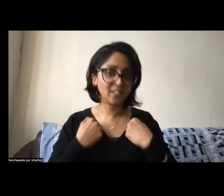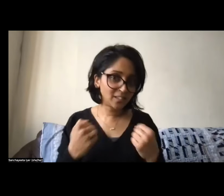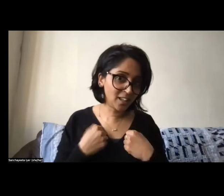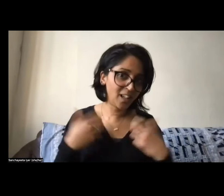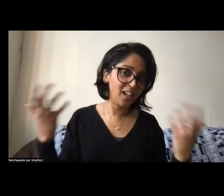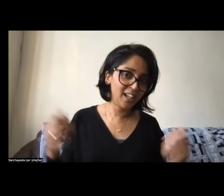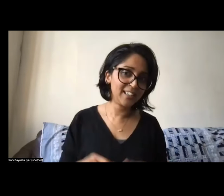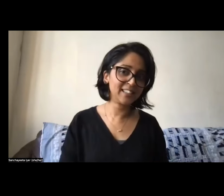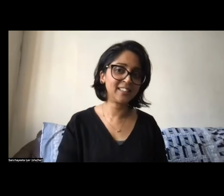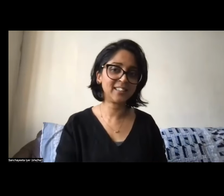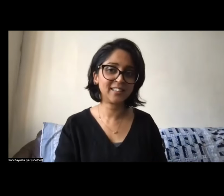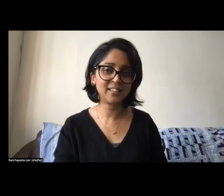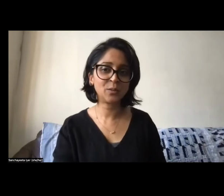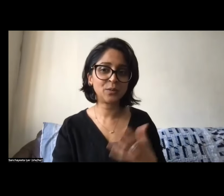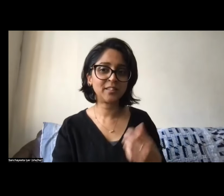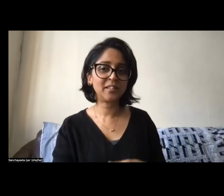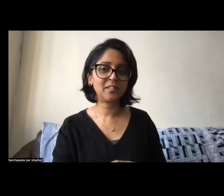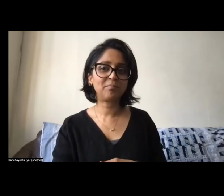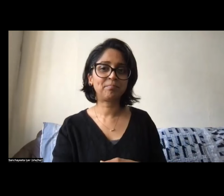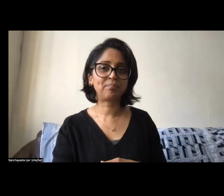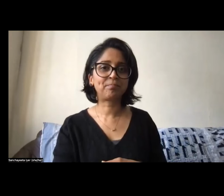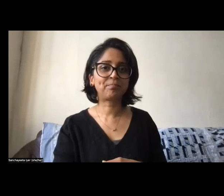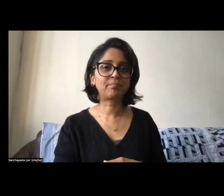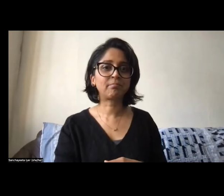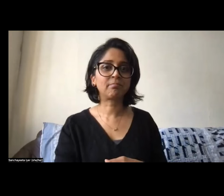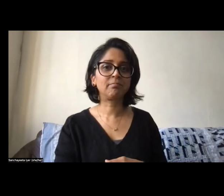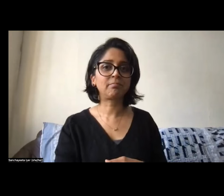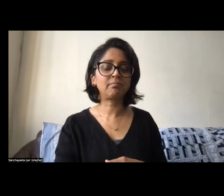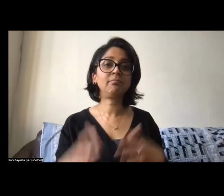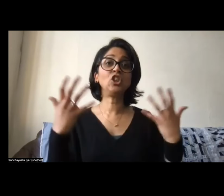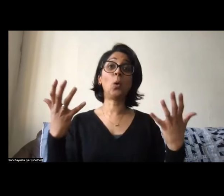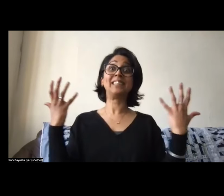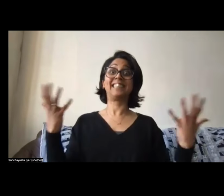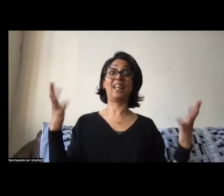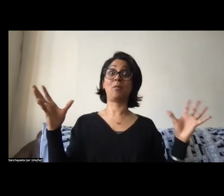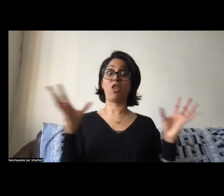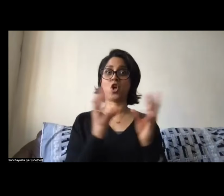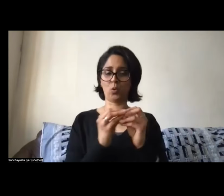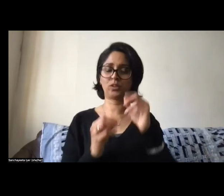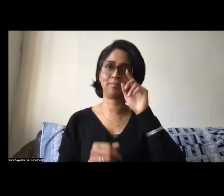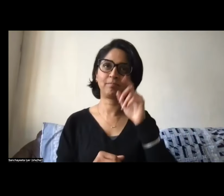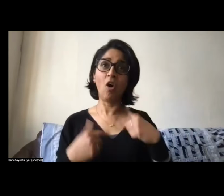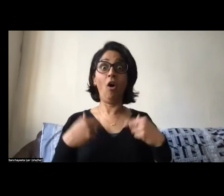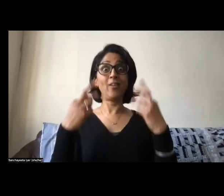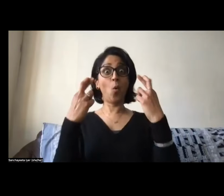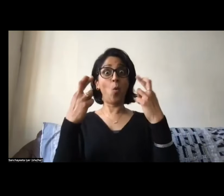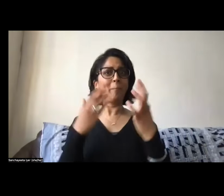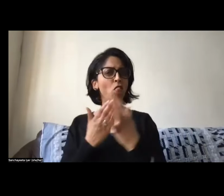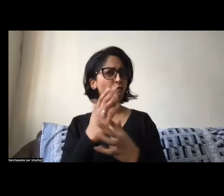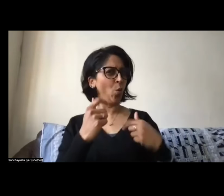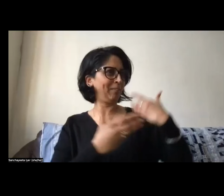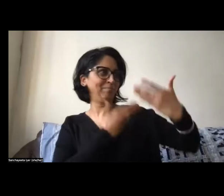English from an Indian person. And then you can see some yoga and exercise pictures as well. So in